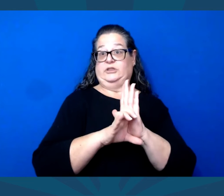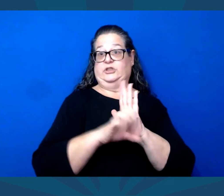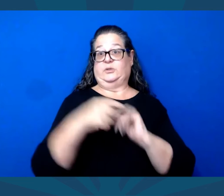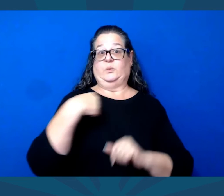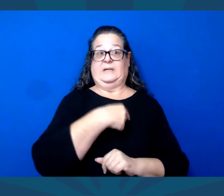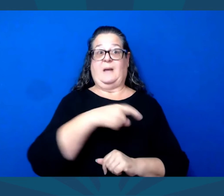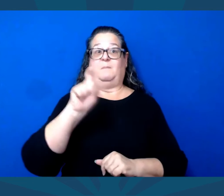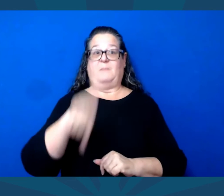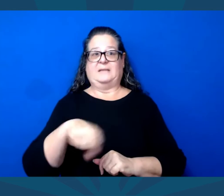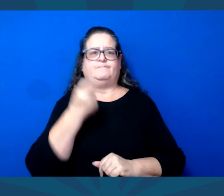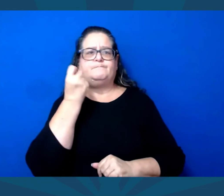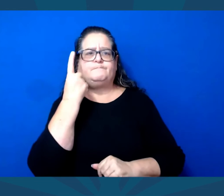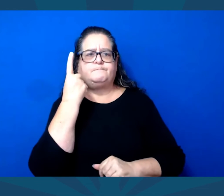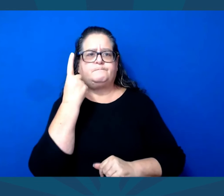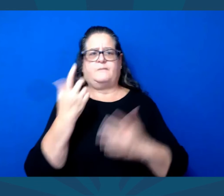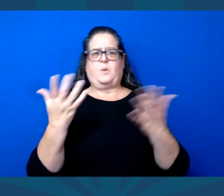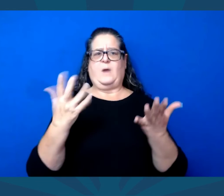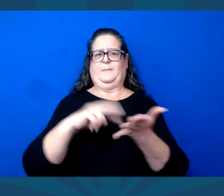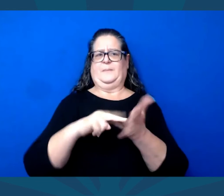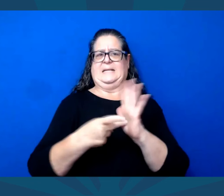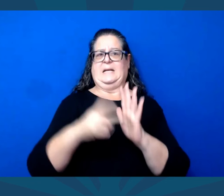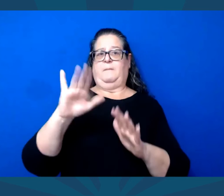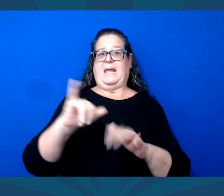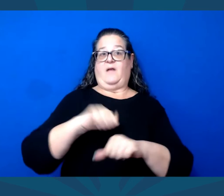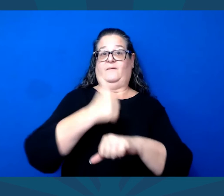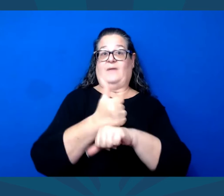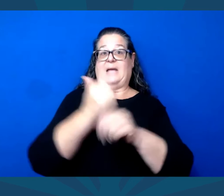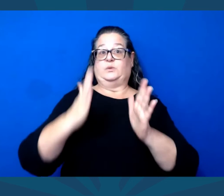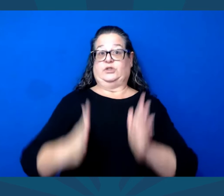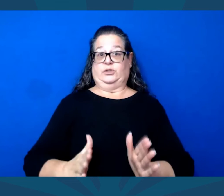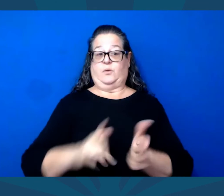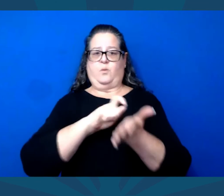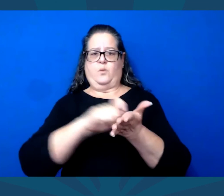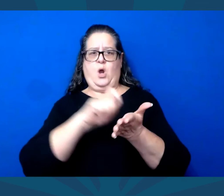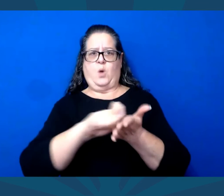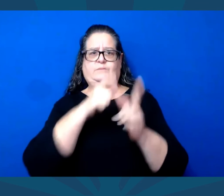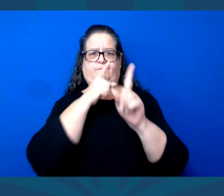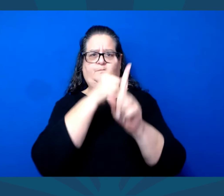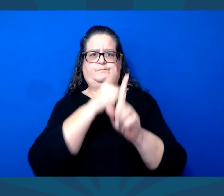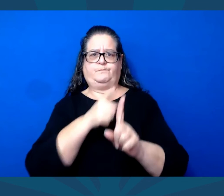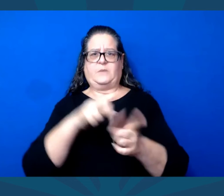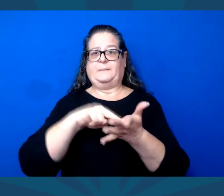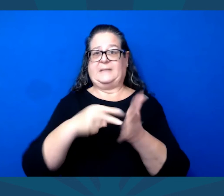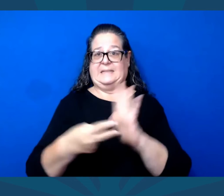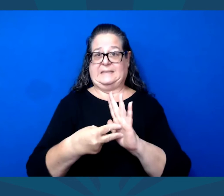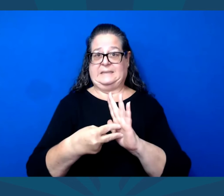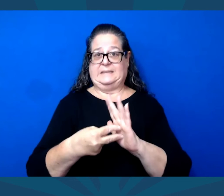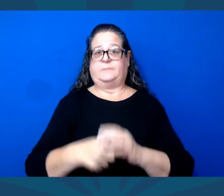Therefore, the Constitution should be understood as a timeless document to be